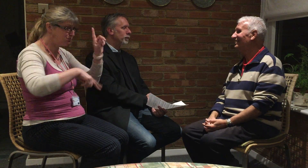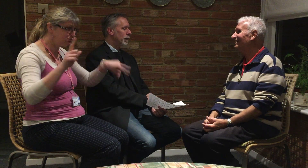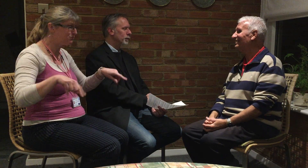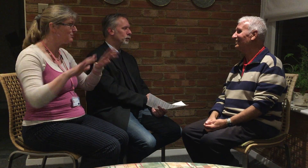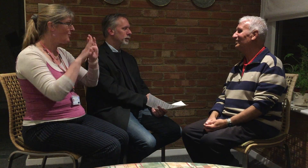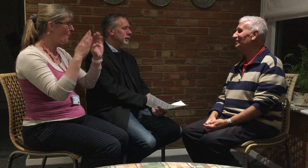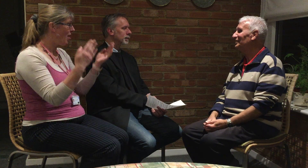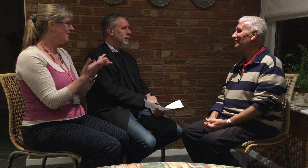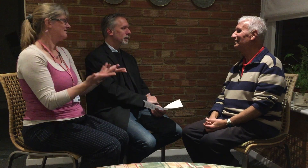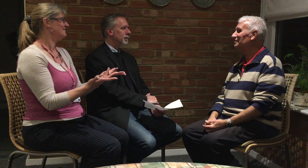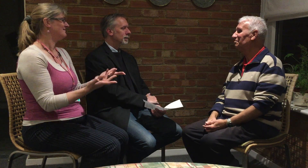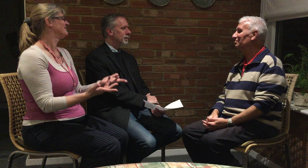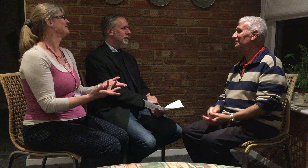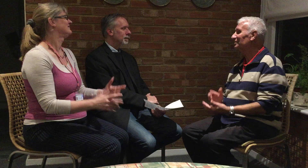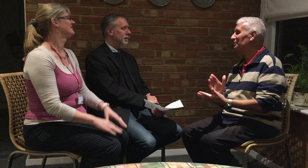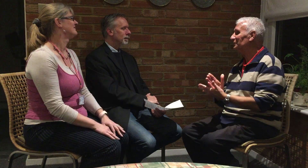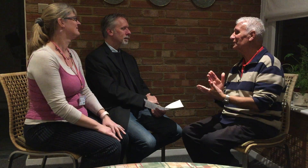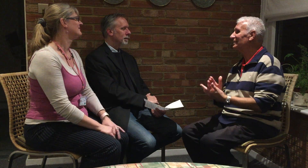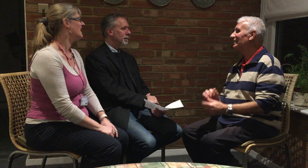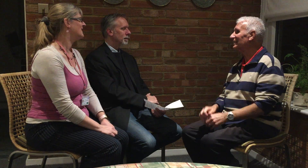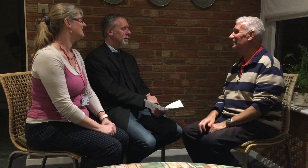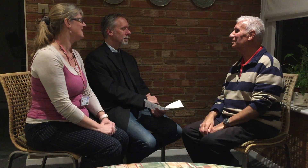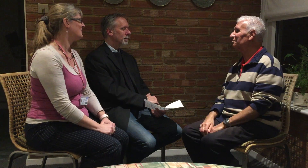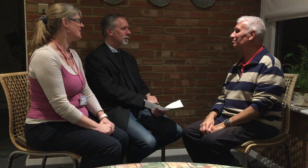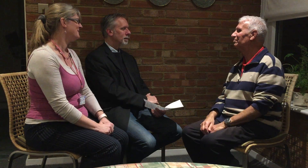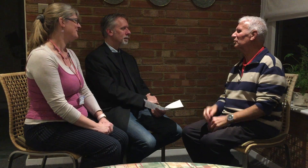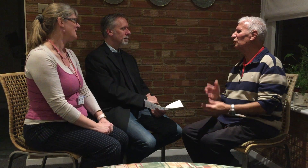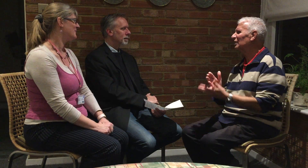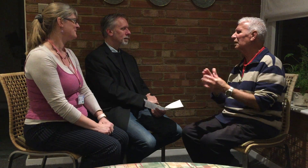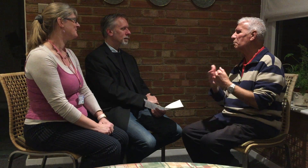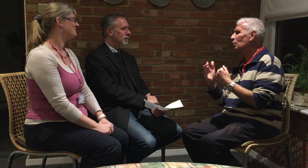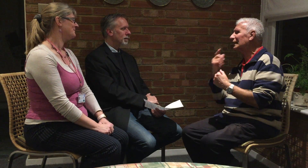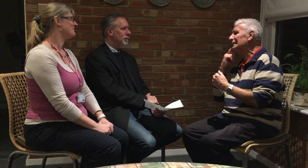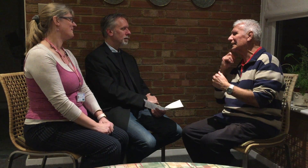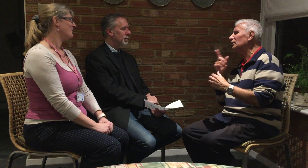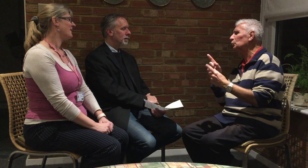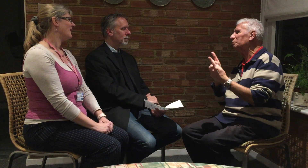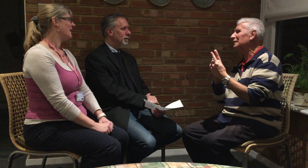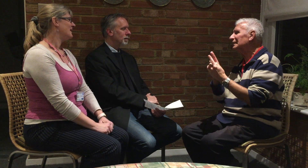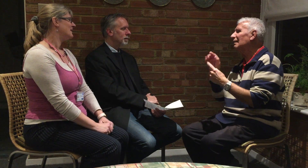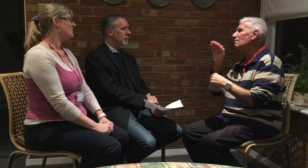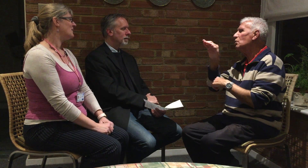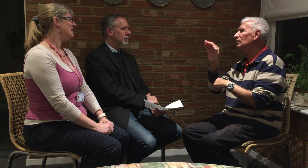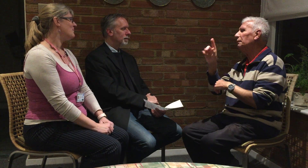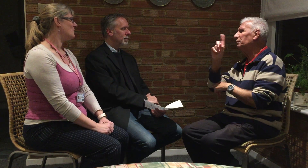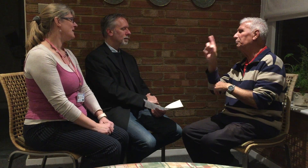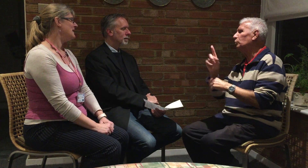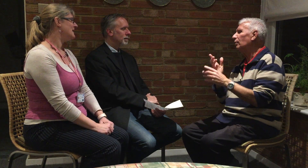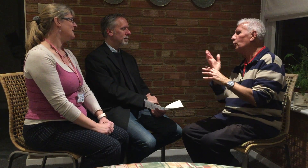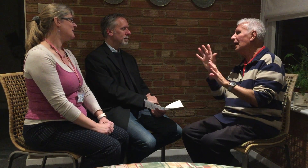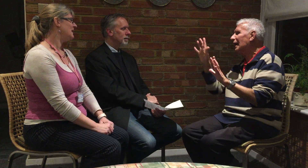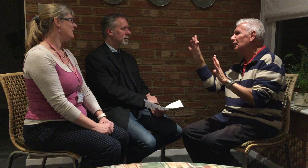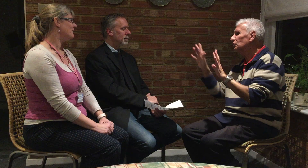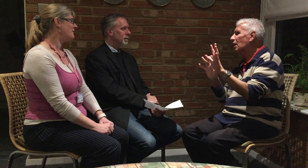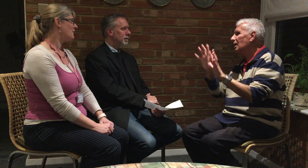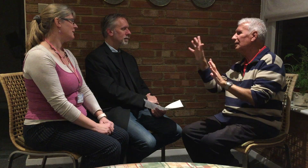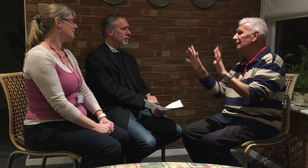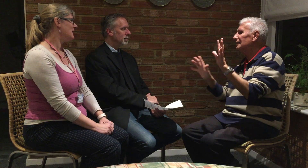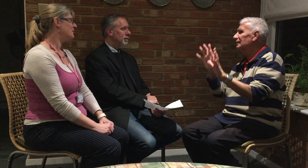different countries. Yeah, no, true, different. Really more easy to meet foreign people